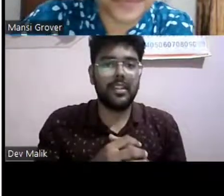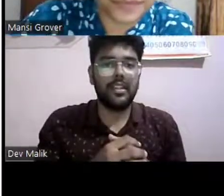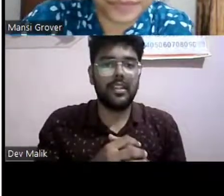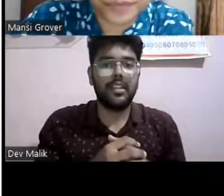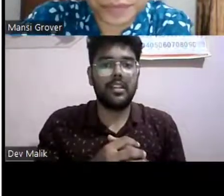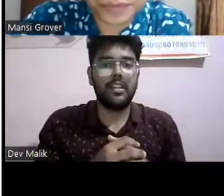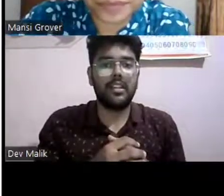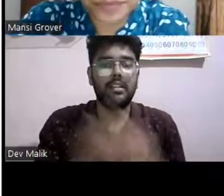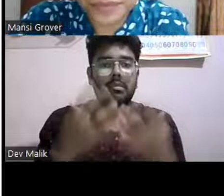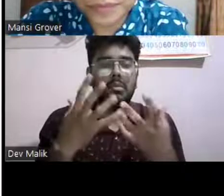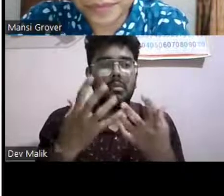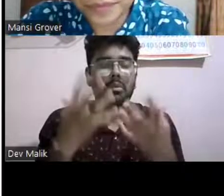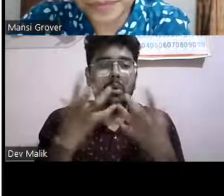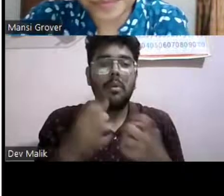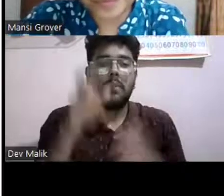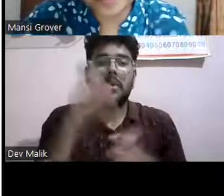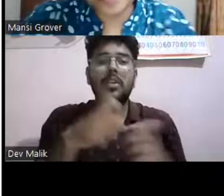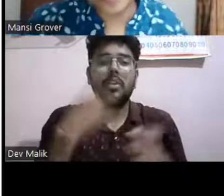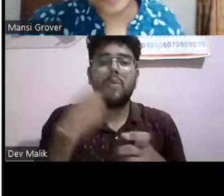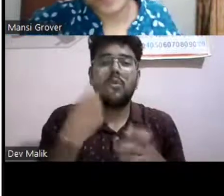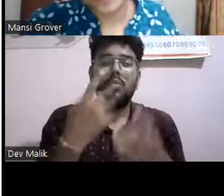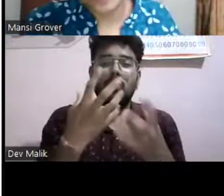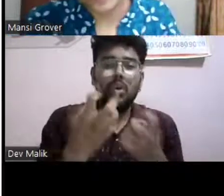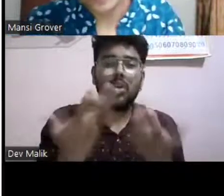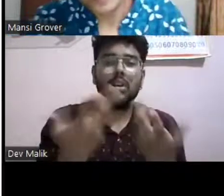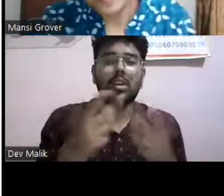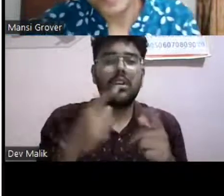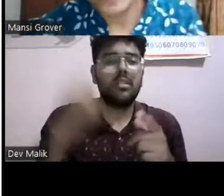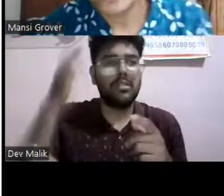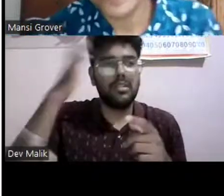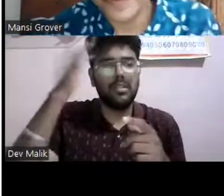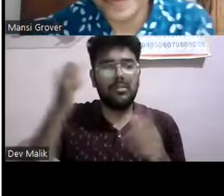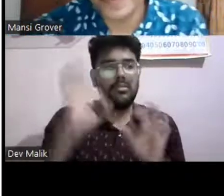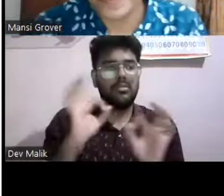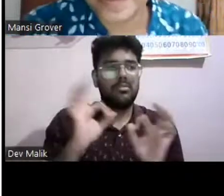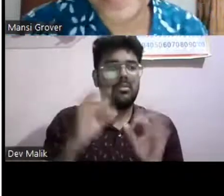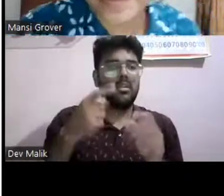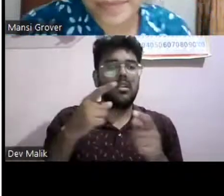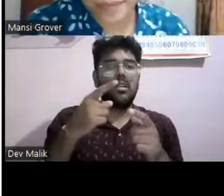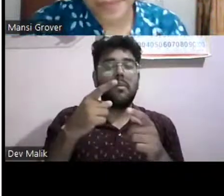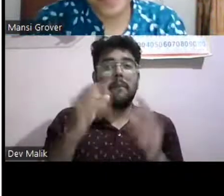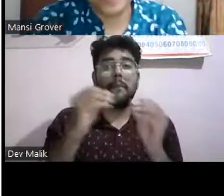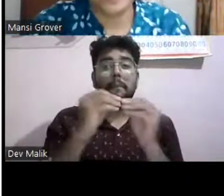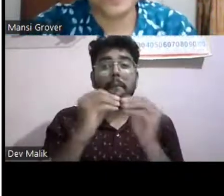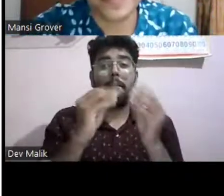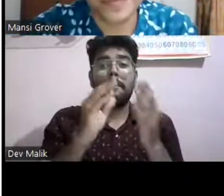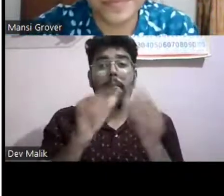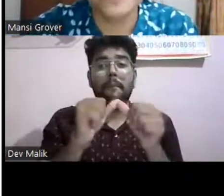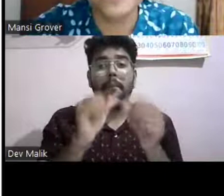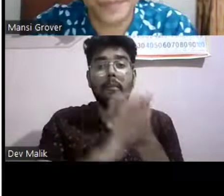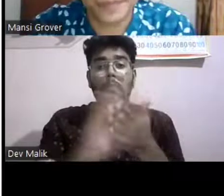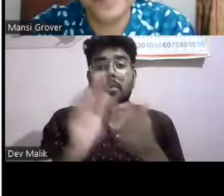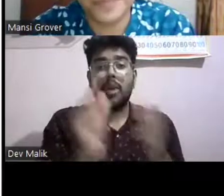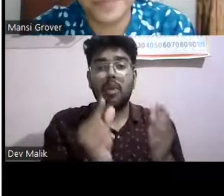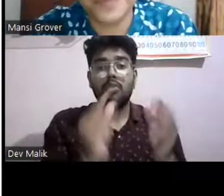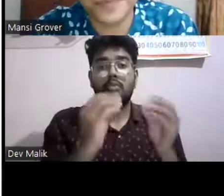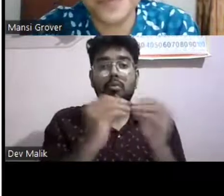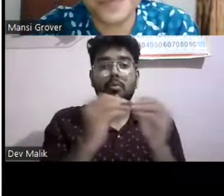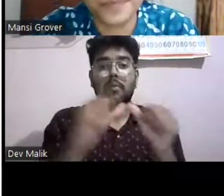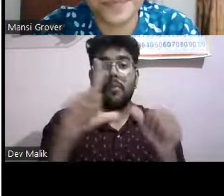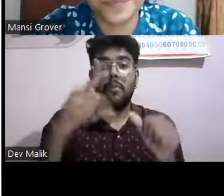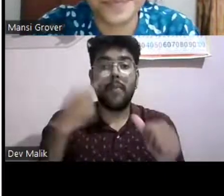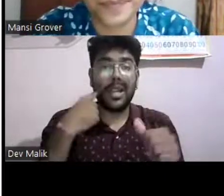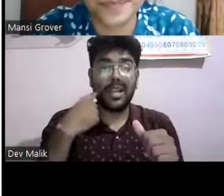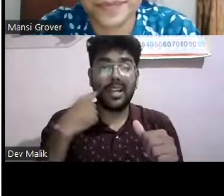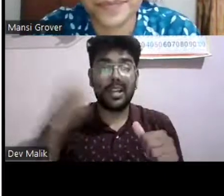can even remember the latest Bahubali series. I mean, I'm not even going back to our classical texts